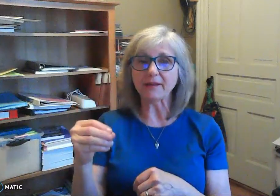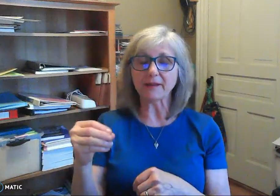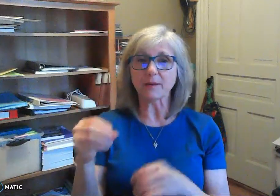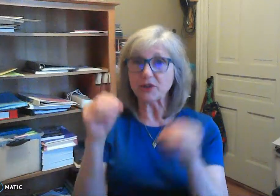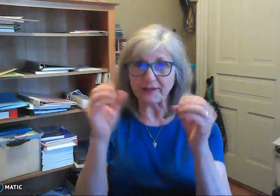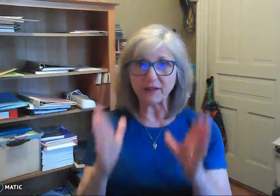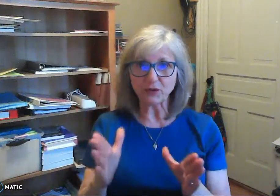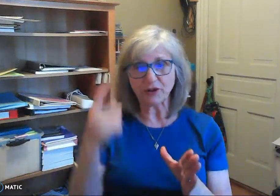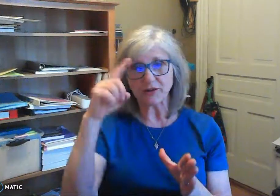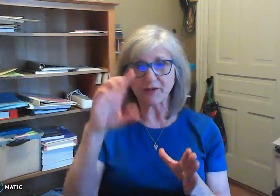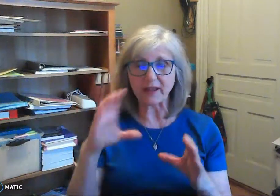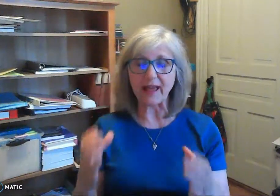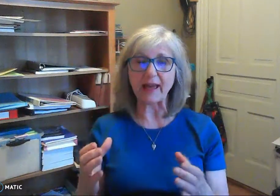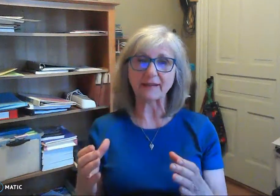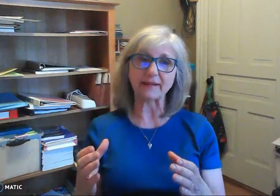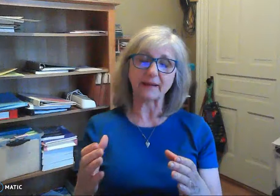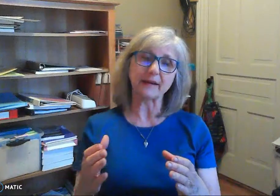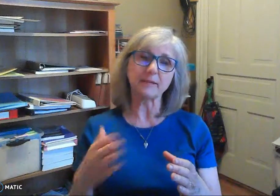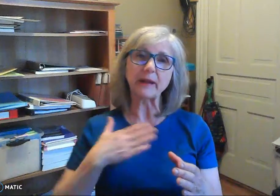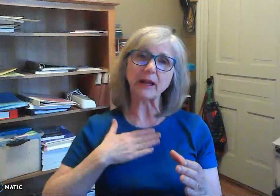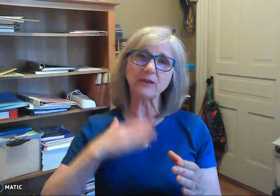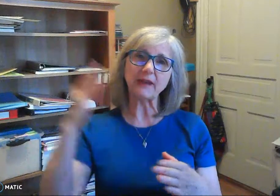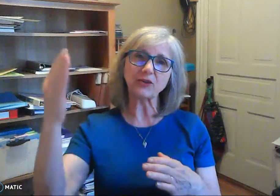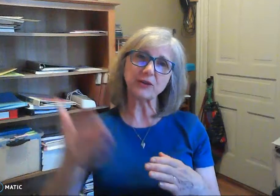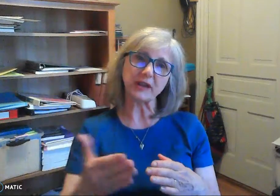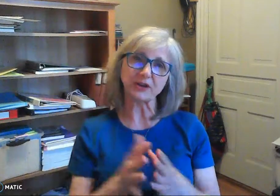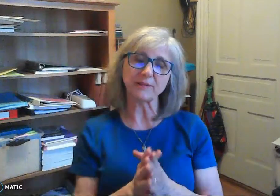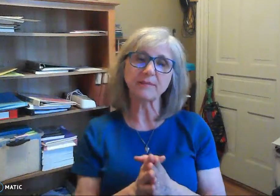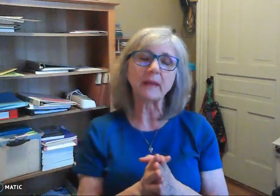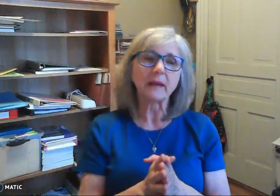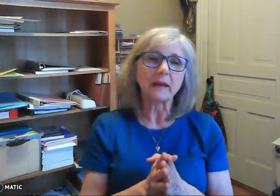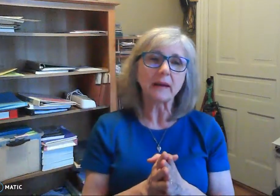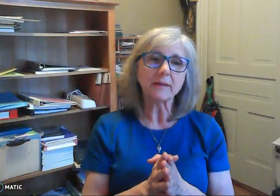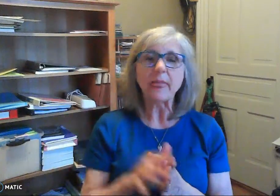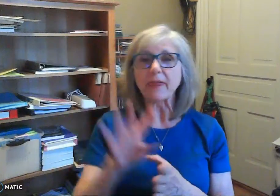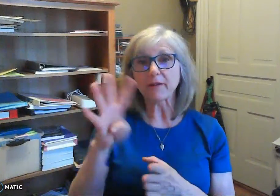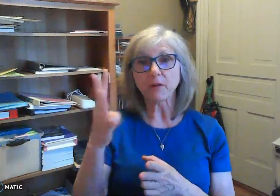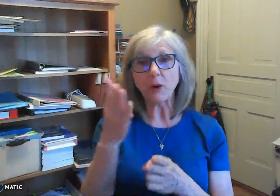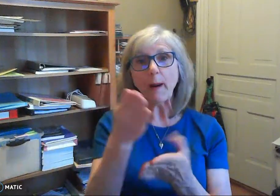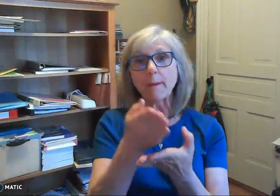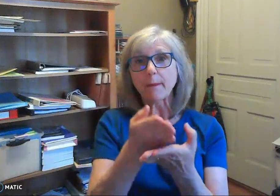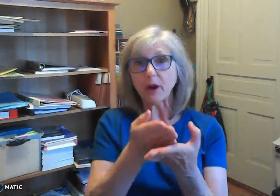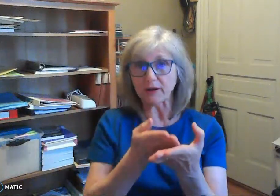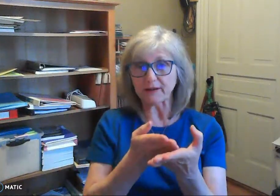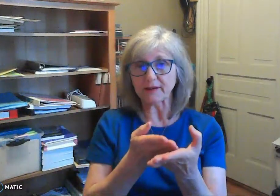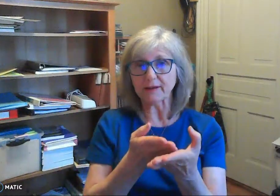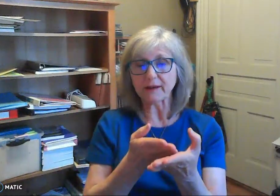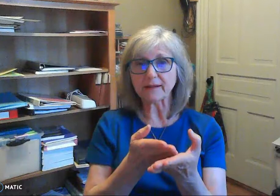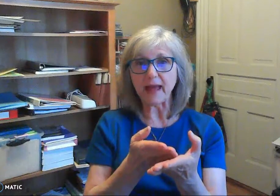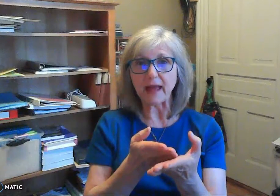and she's the instructor for the class, but I'll do the introduction. There are 4 parts. The